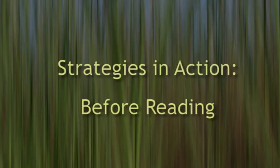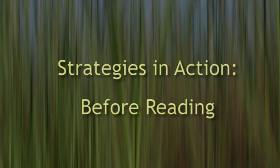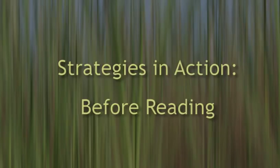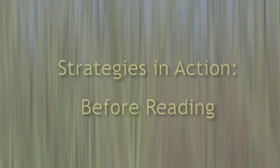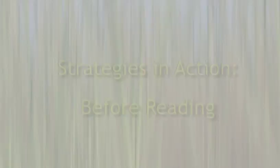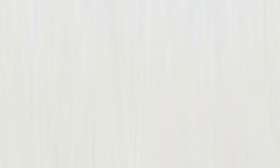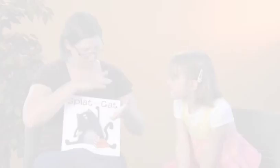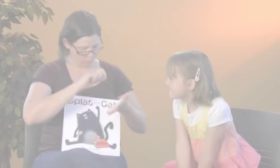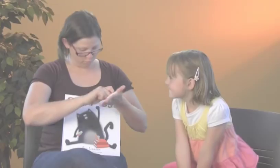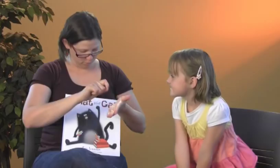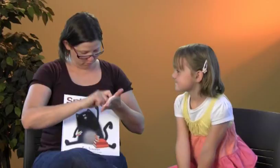before reading.